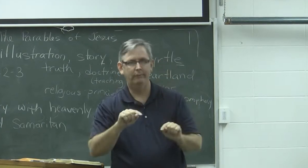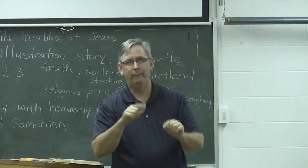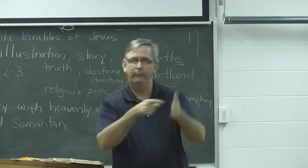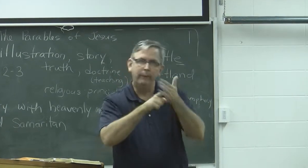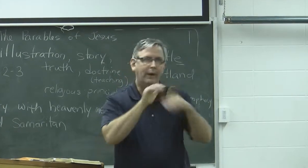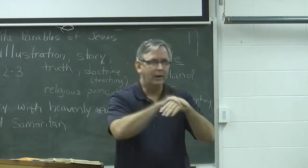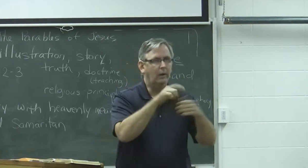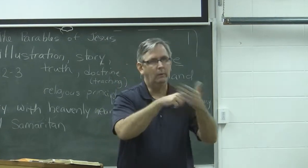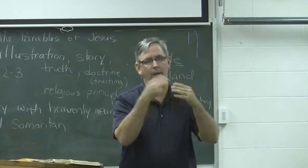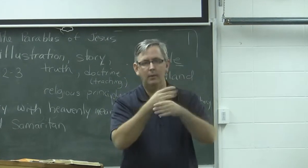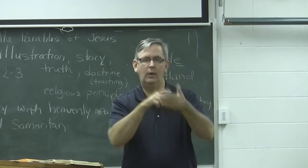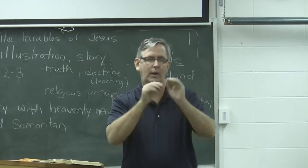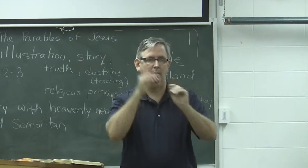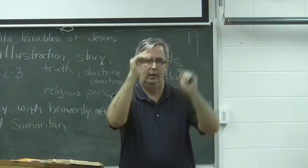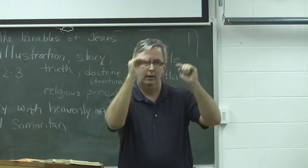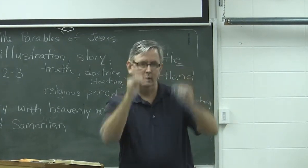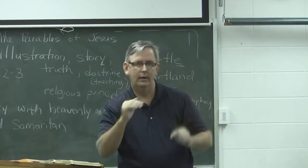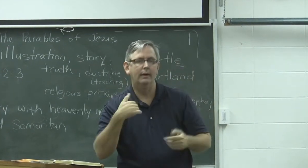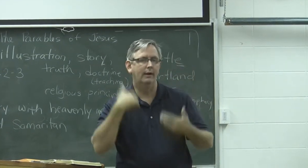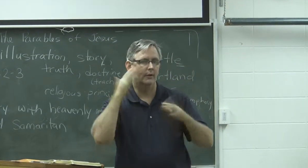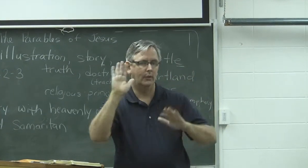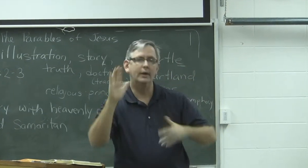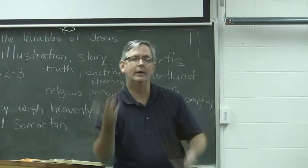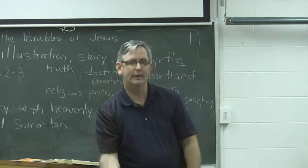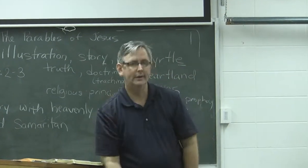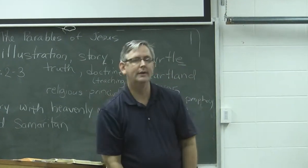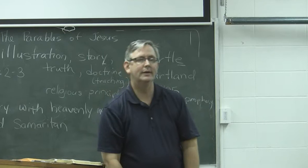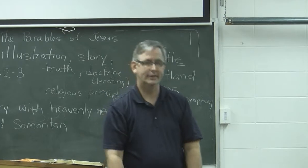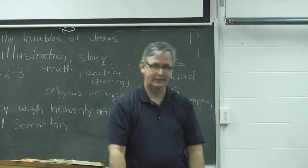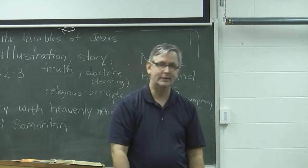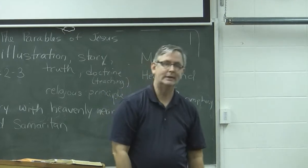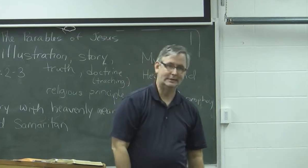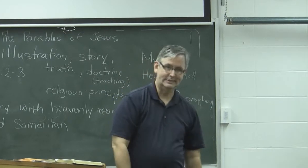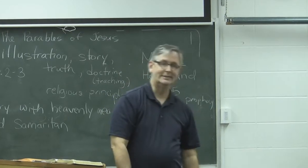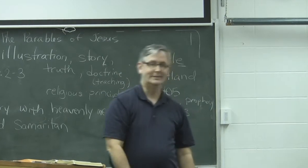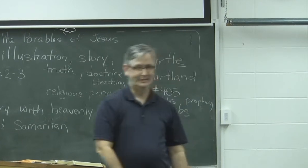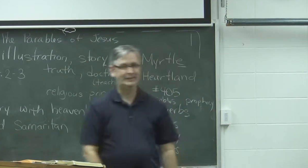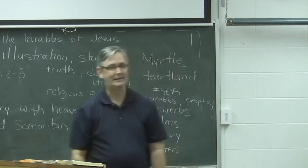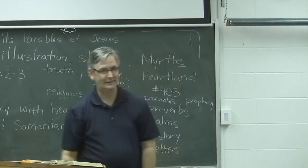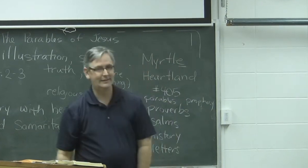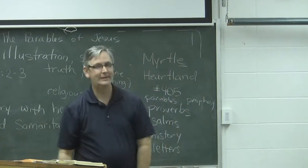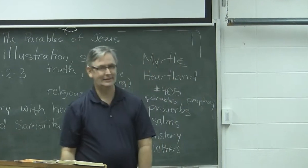You have to go through different numbers. You have to know higher English, higher math. It depends on the school.